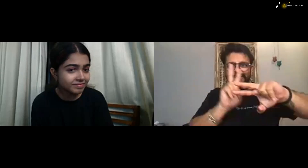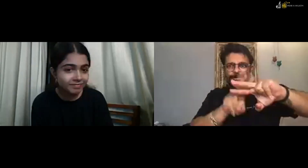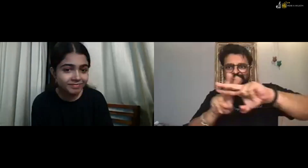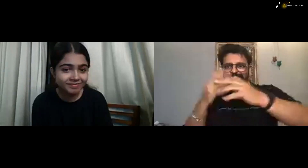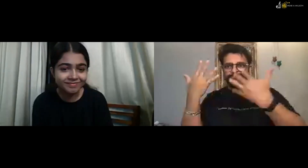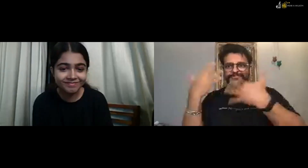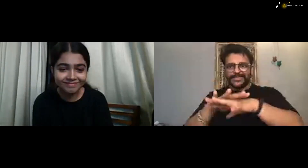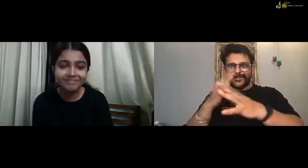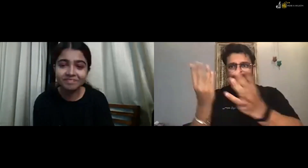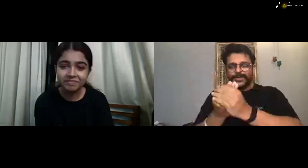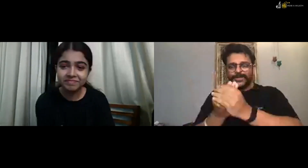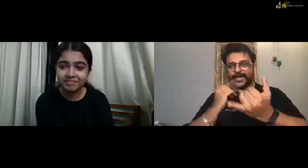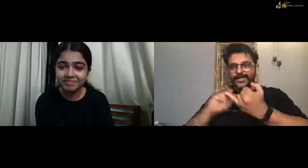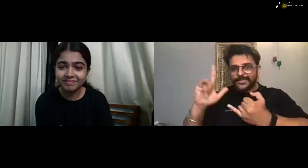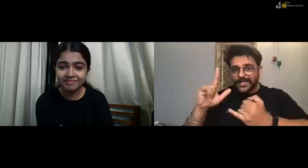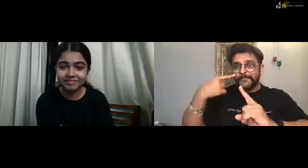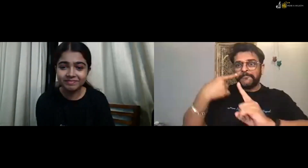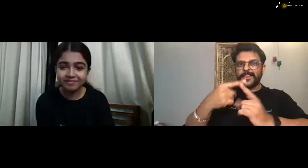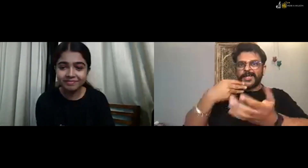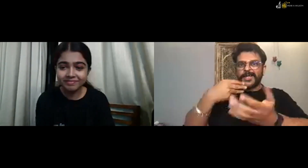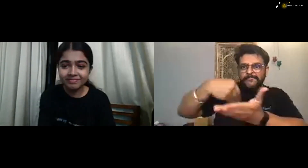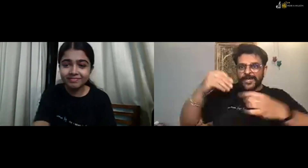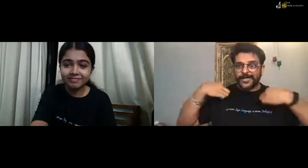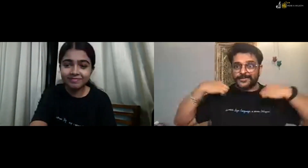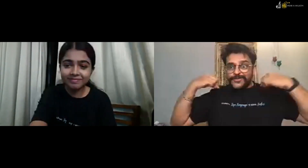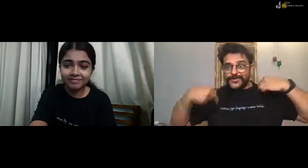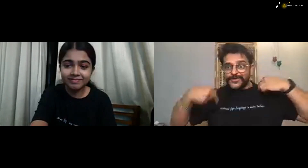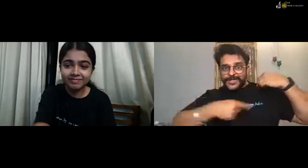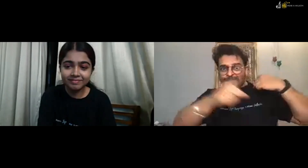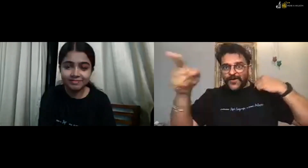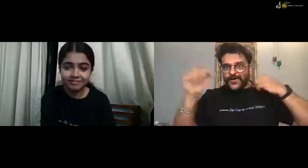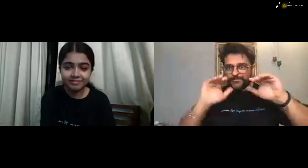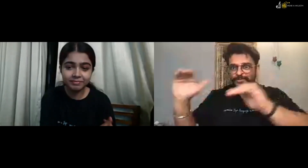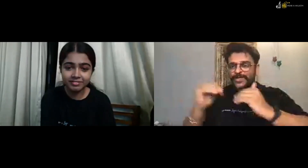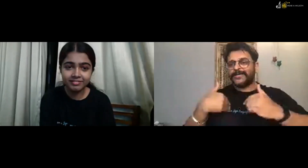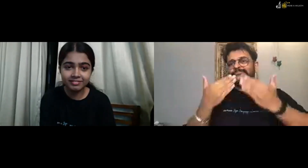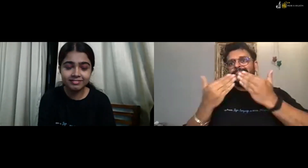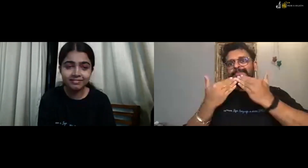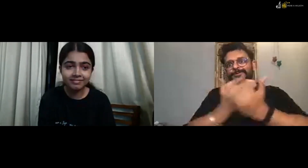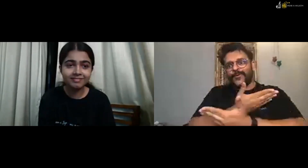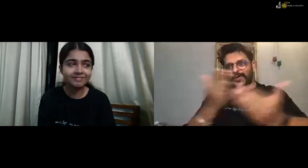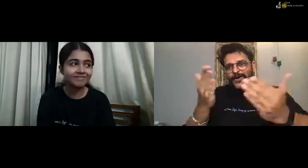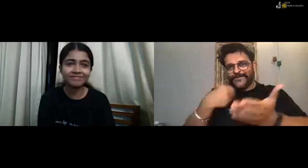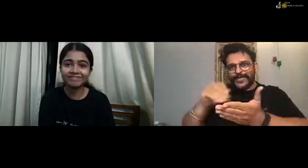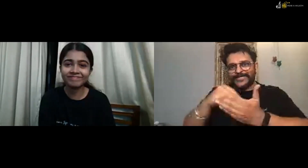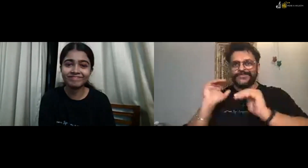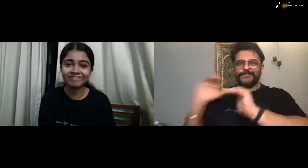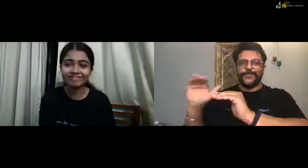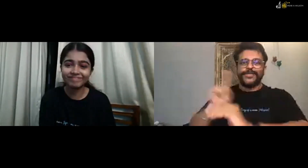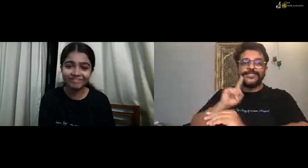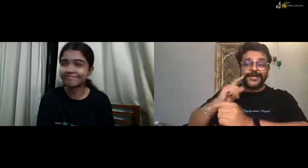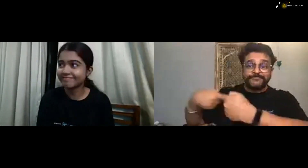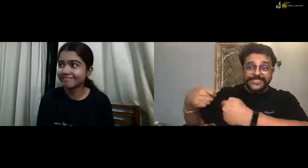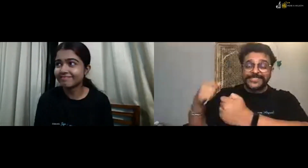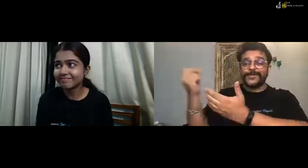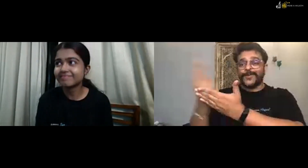are already, working on inclusion with ISL campaign, and they have bought the t-shirts and supported us. So thank you all for buying